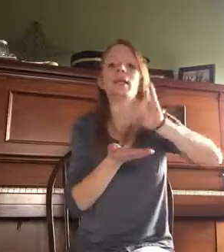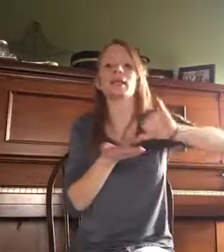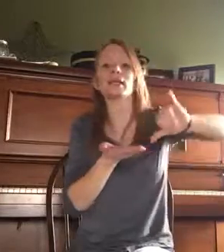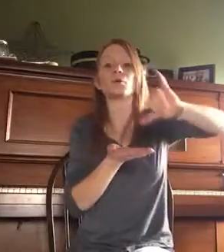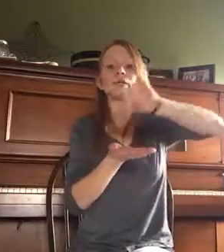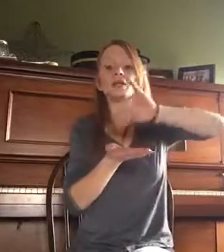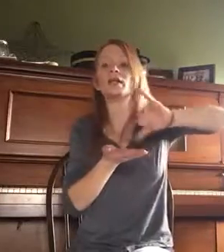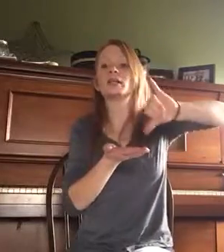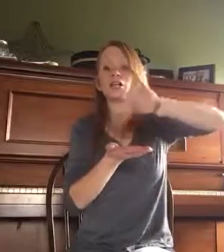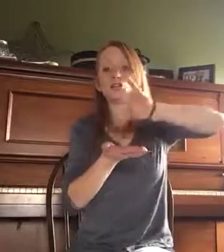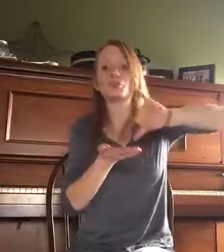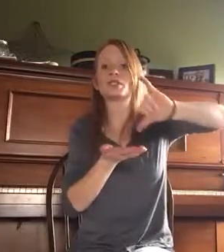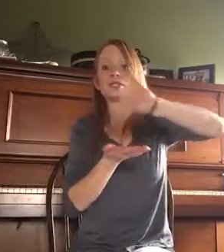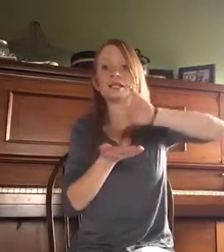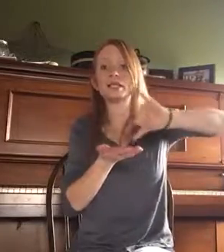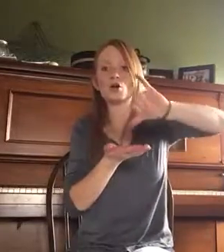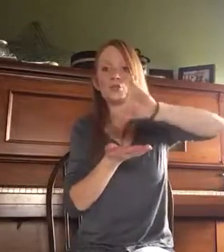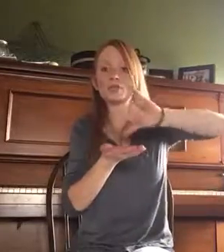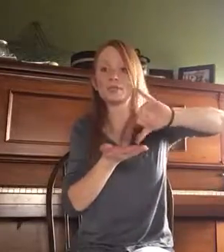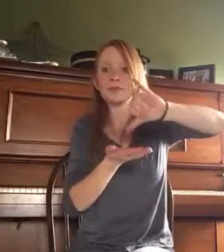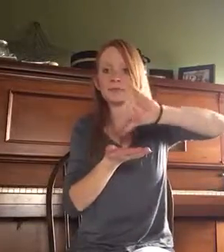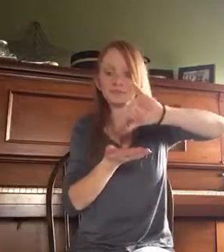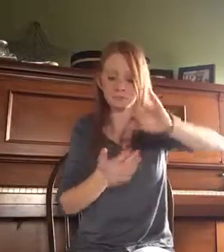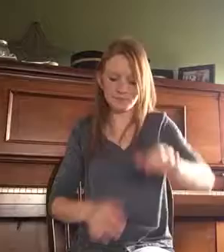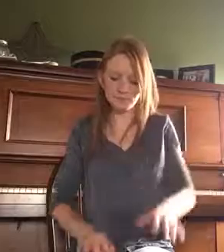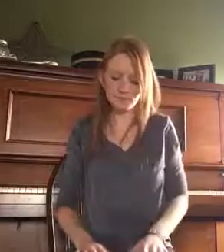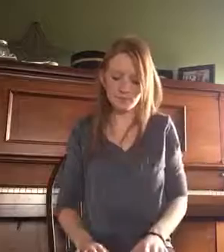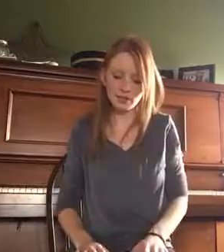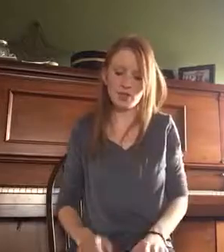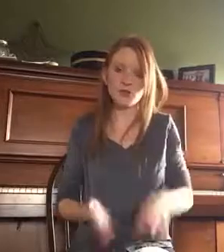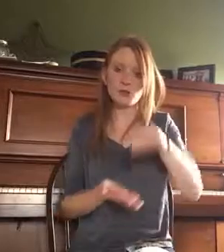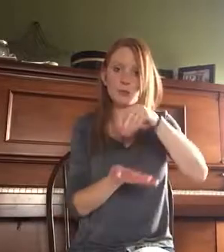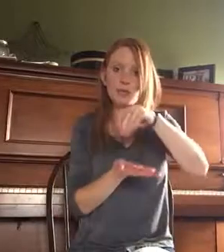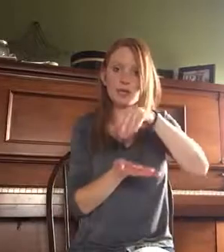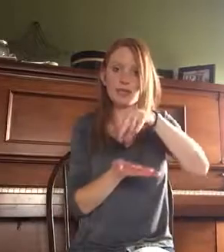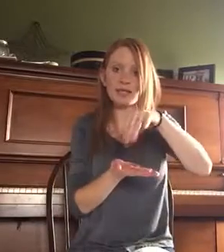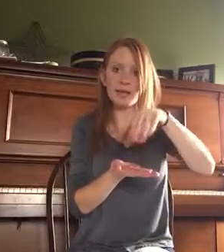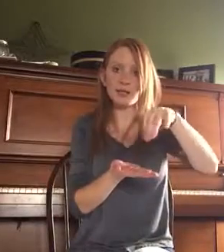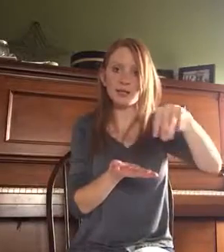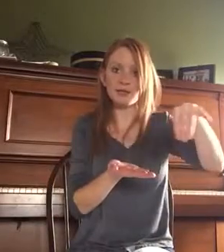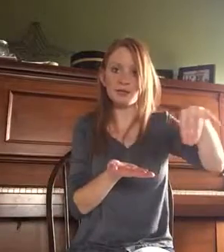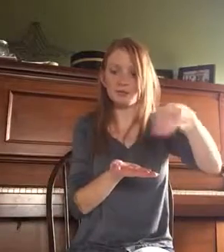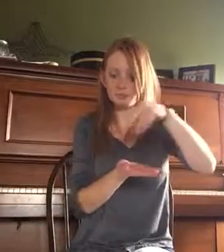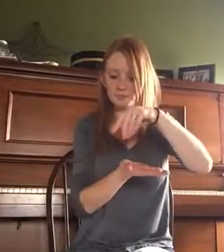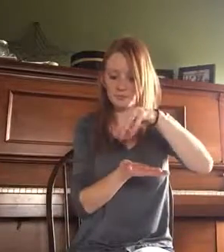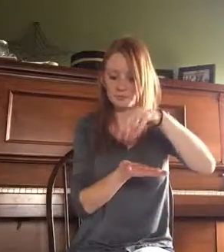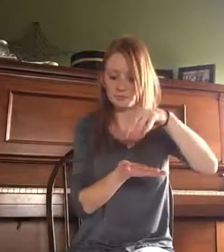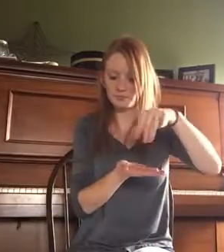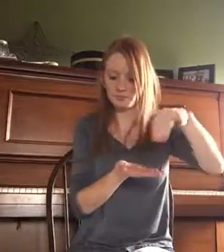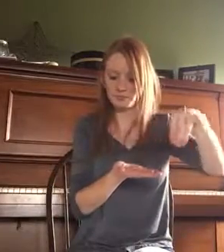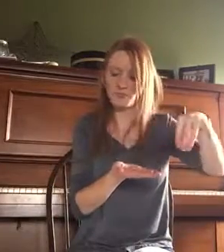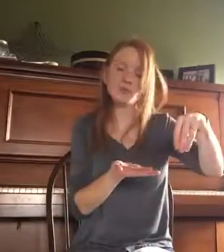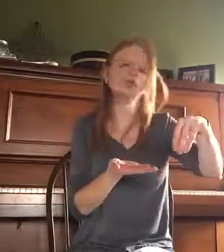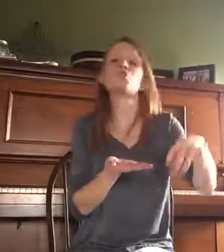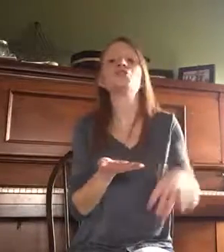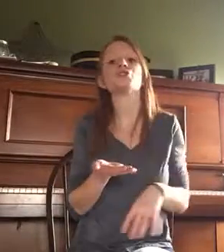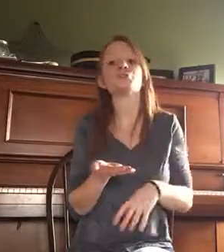any liquid, like you're drizzling it over something. To sprinkle on top of. To